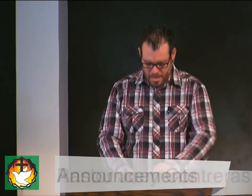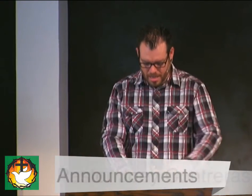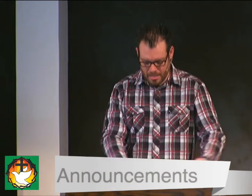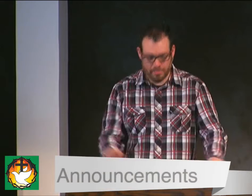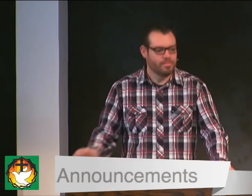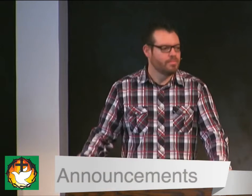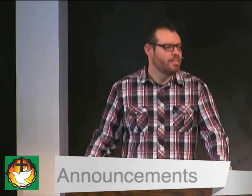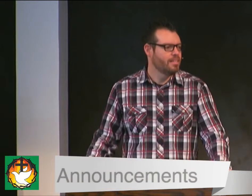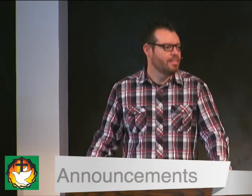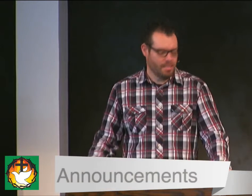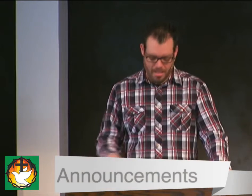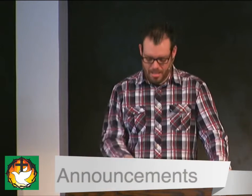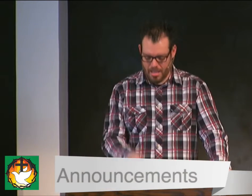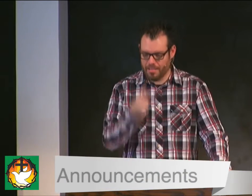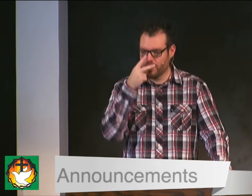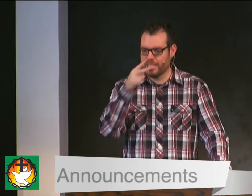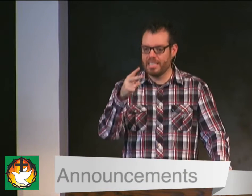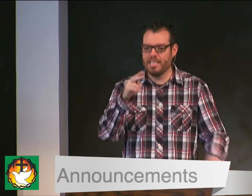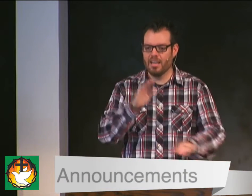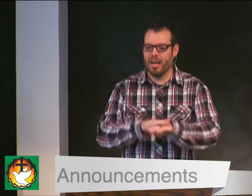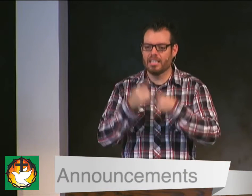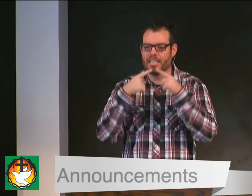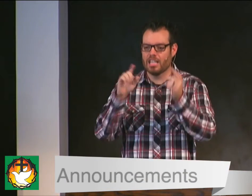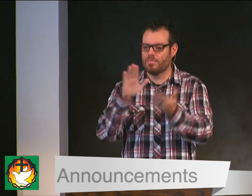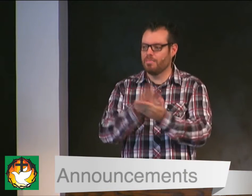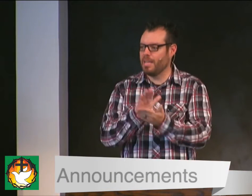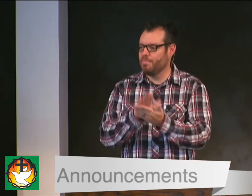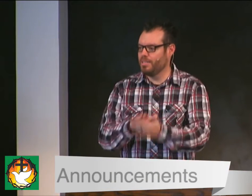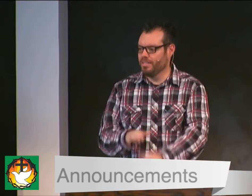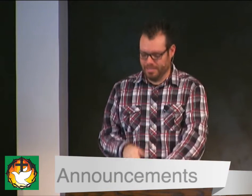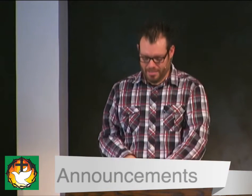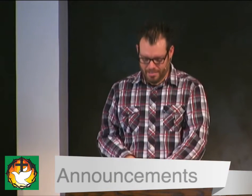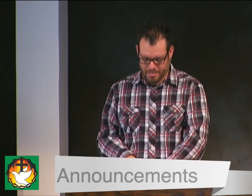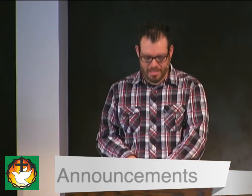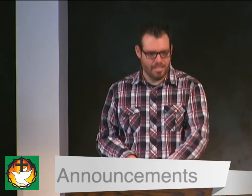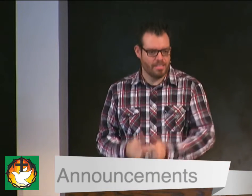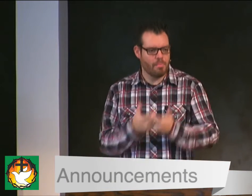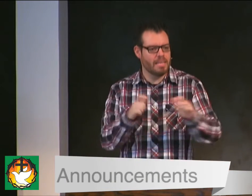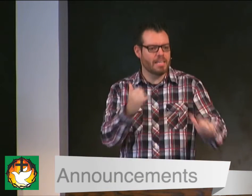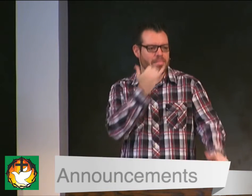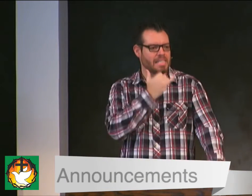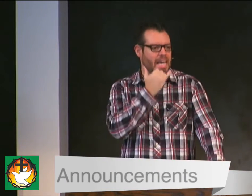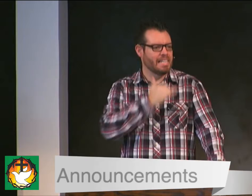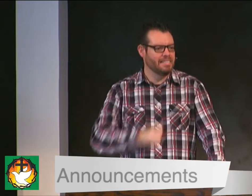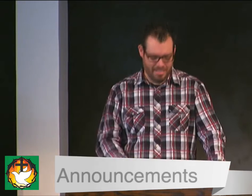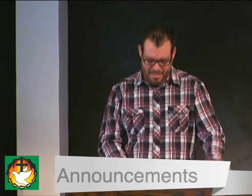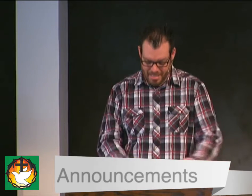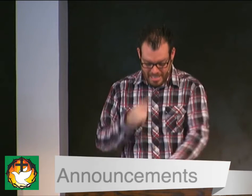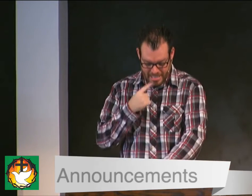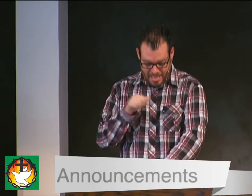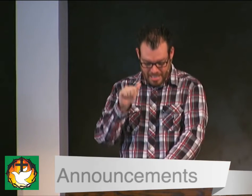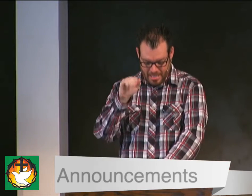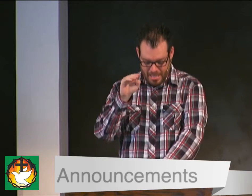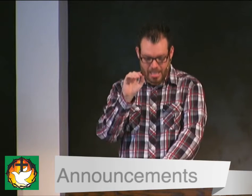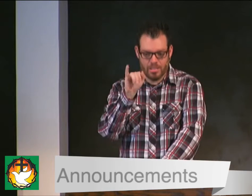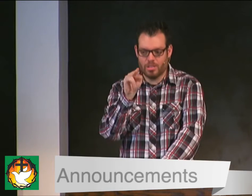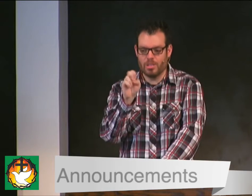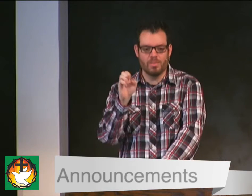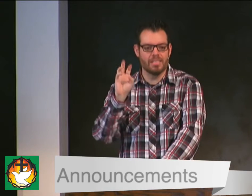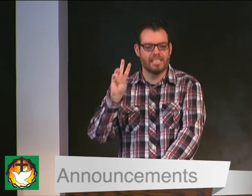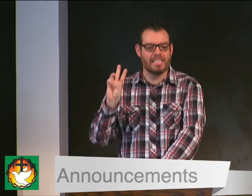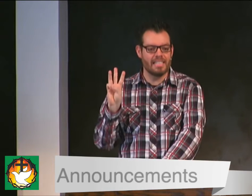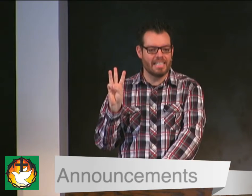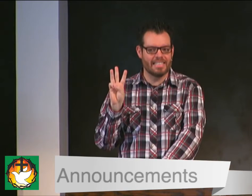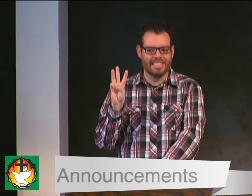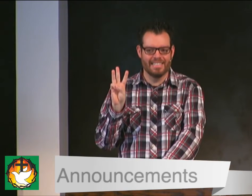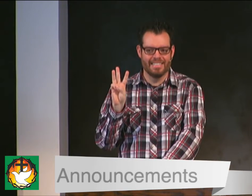All right. As you see on the announcement paper, the big mistake, it says